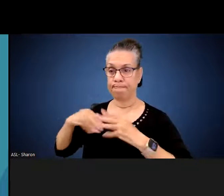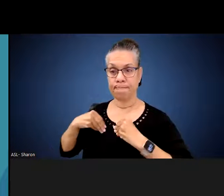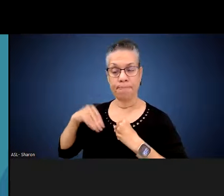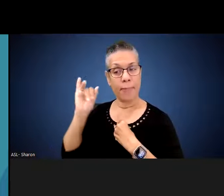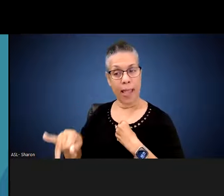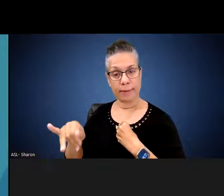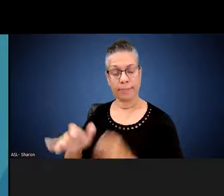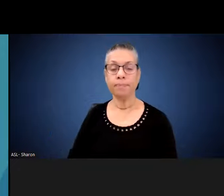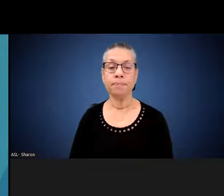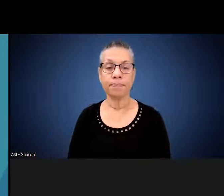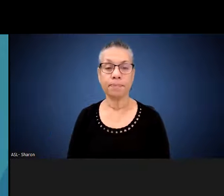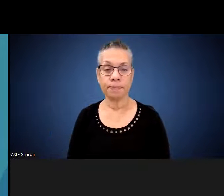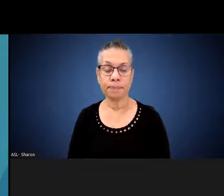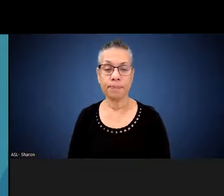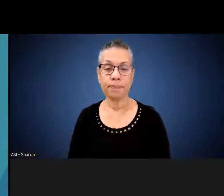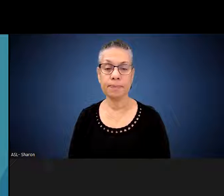We expect